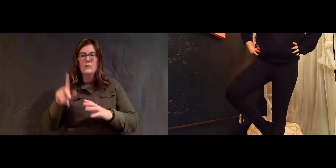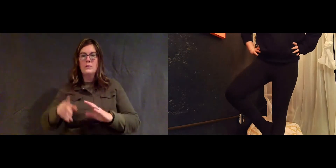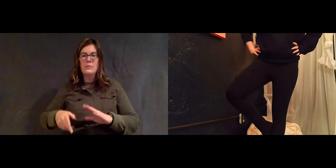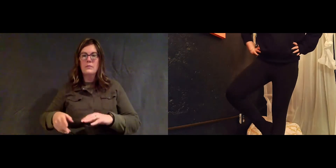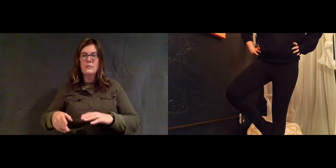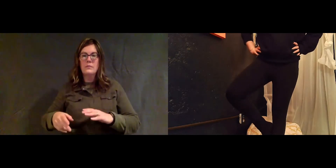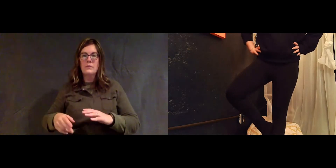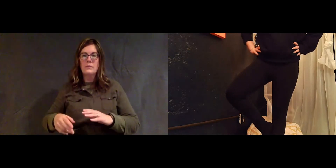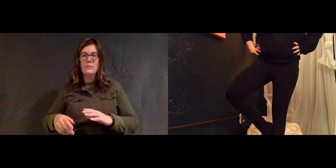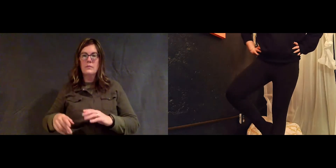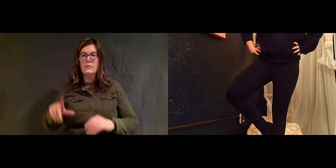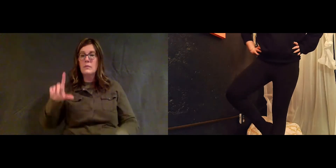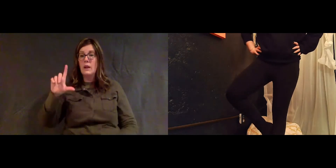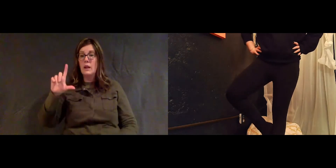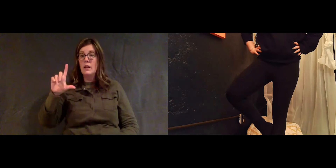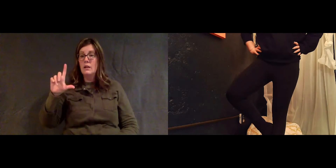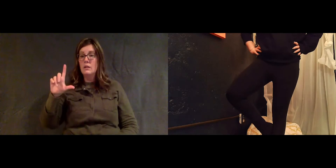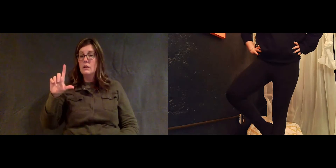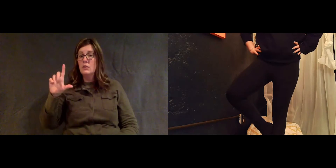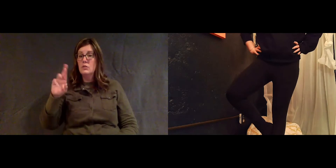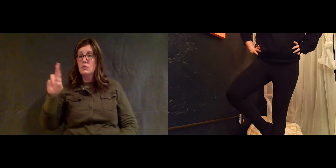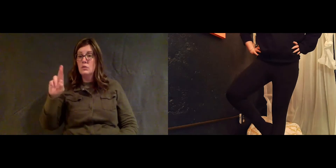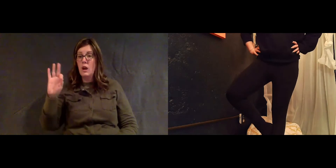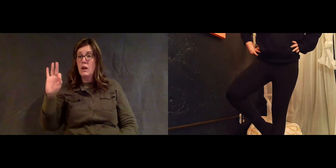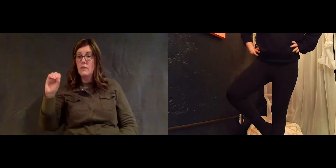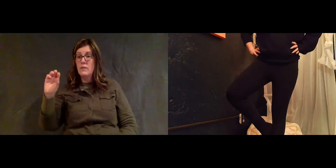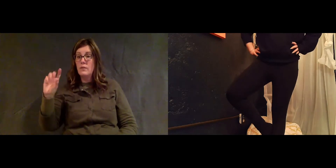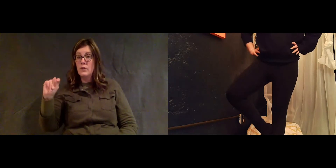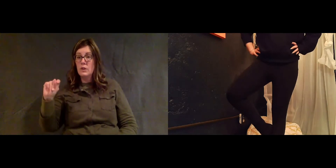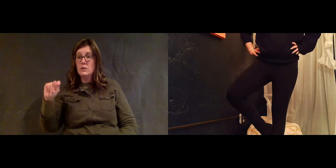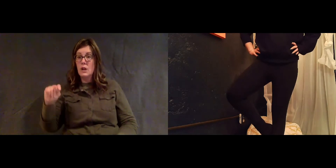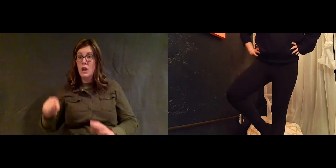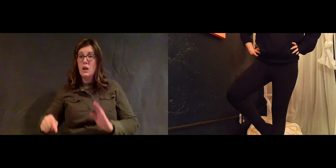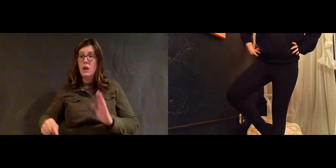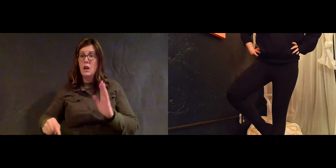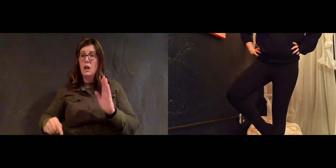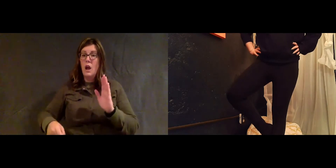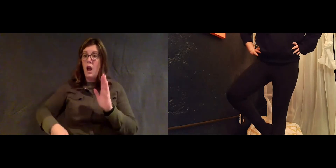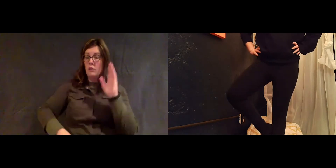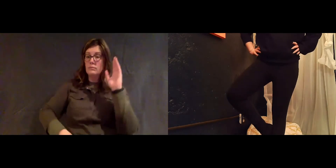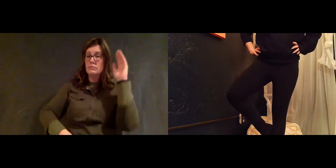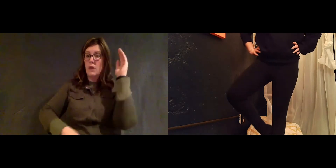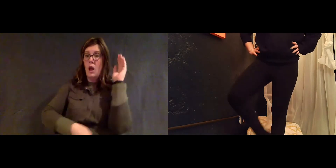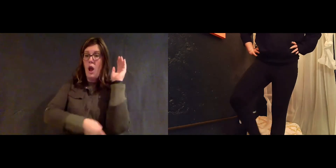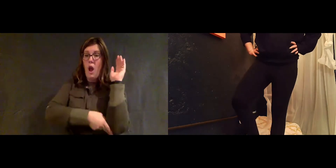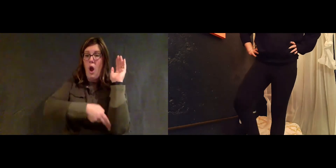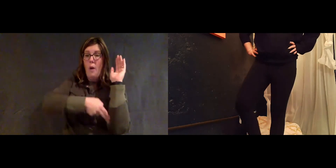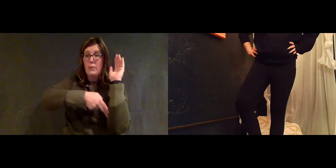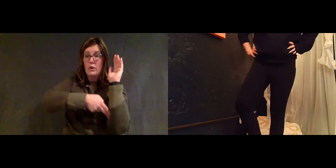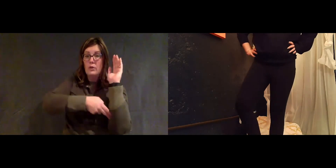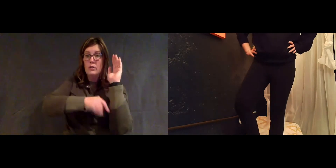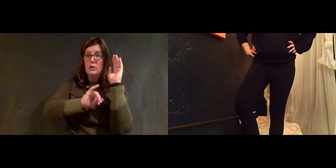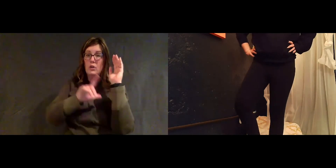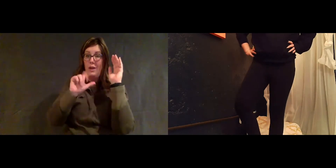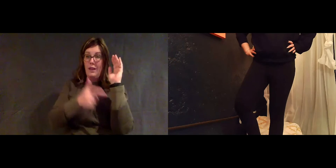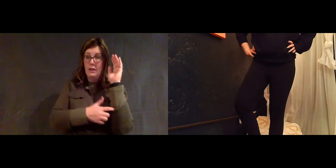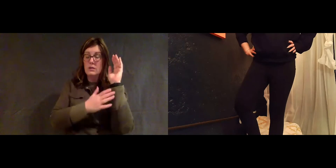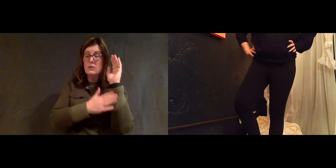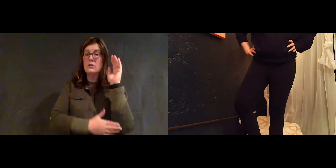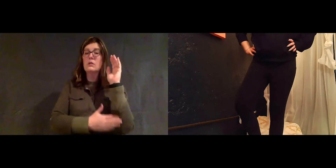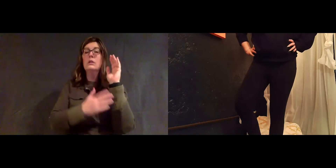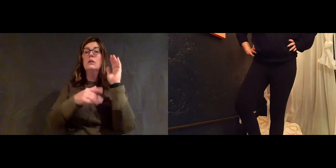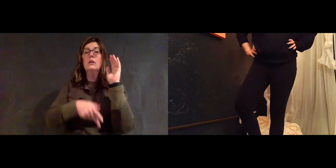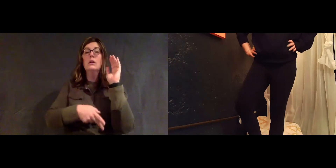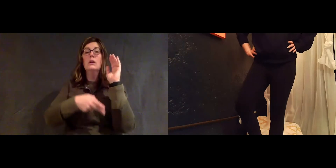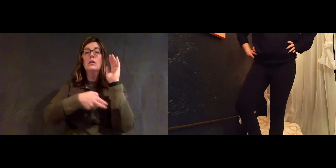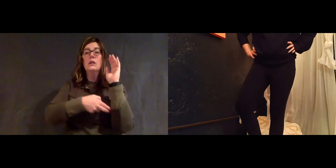your right foot up into your calf. If you get here and it feels very wobbly, then go ahead and set